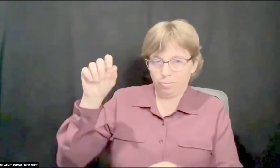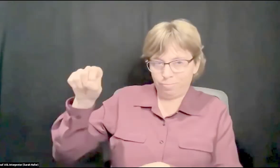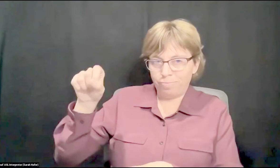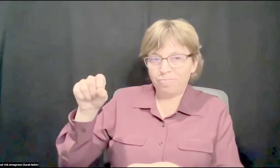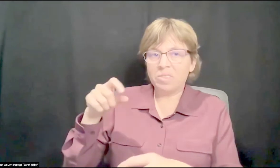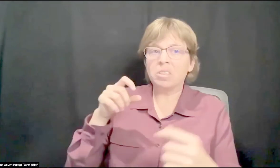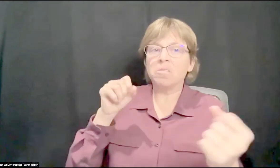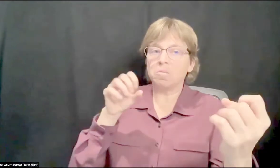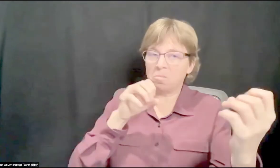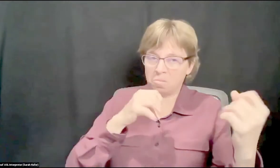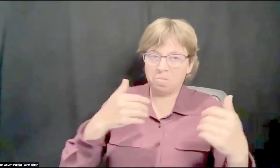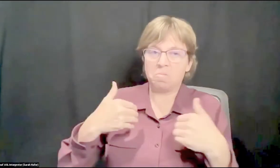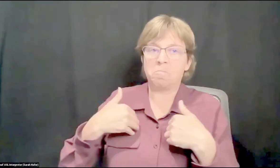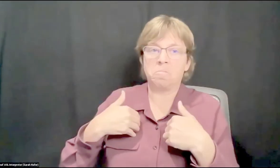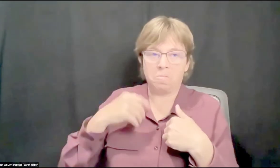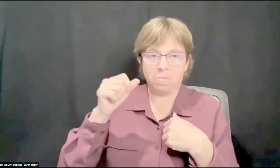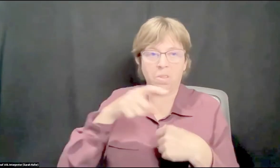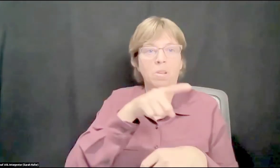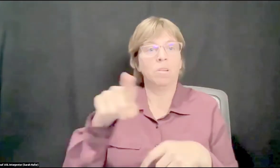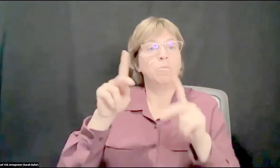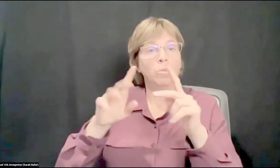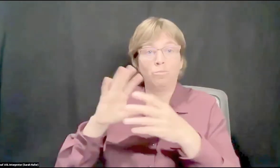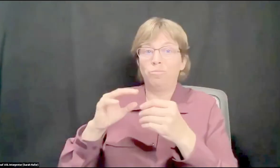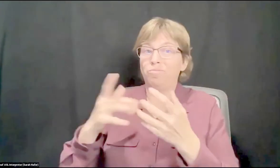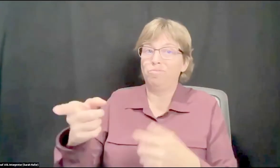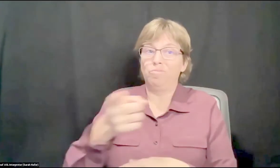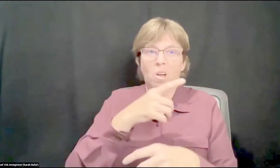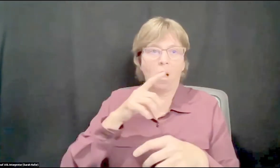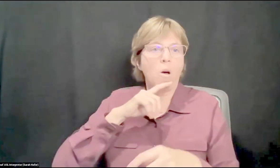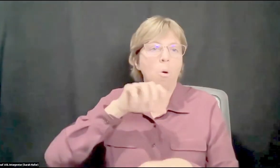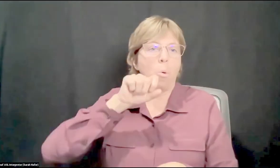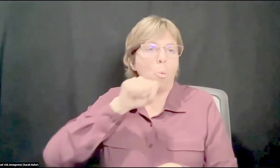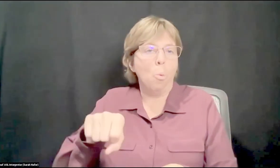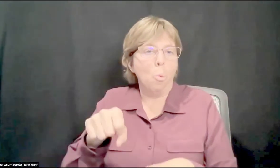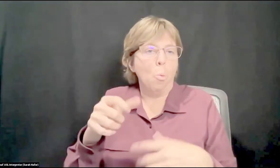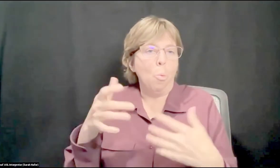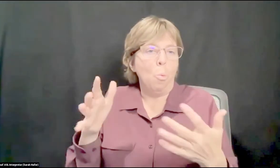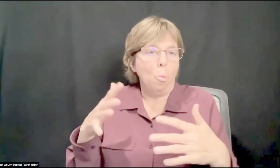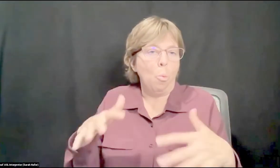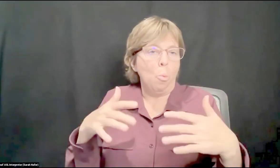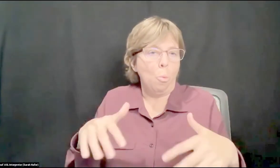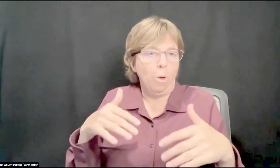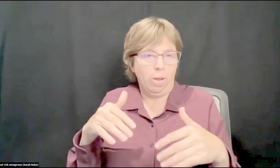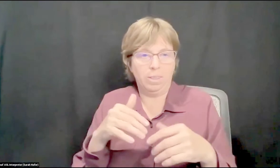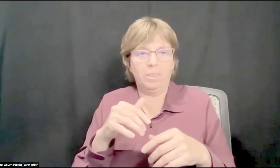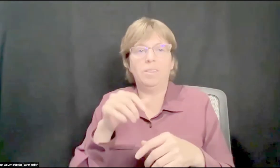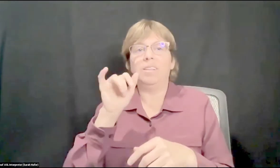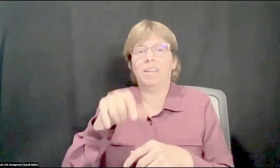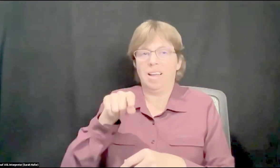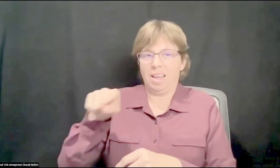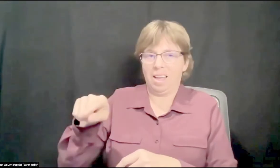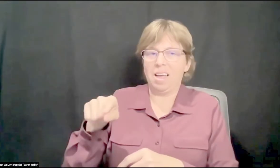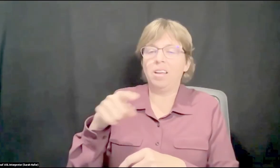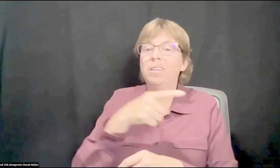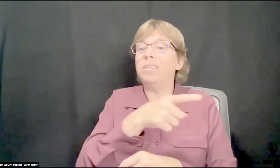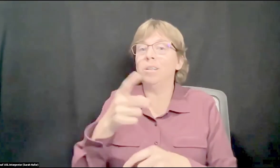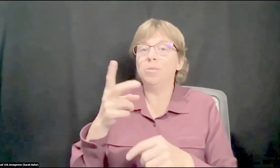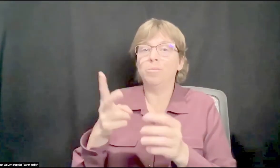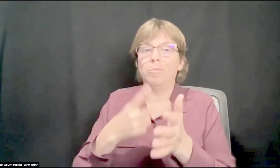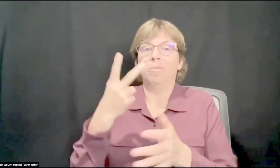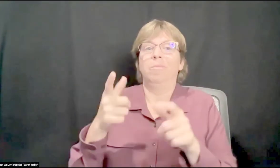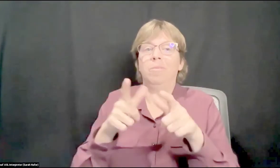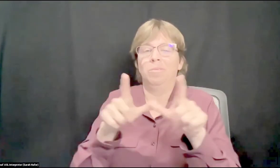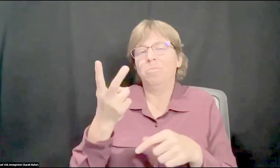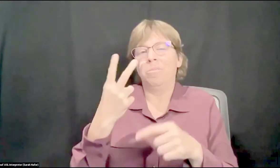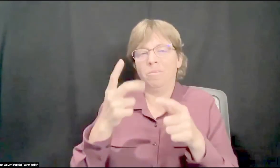she can speak to families in English or in Spanish. And there's so